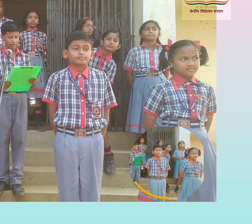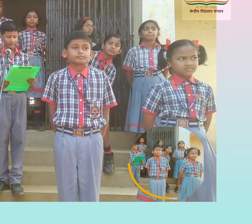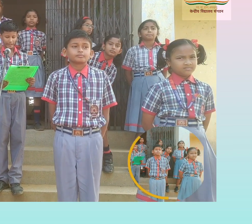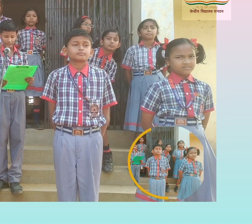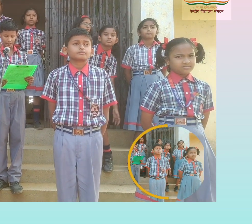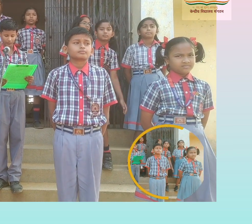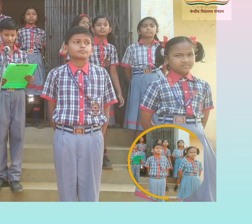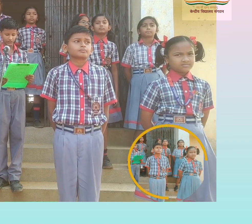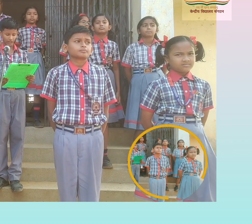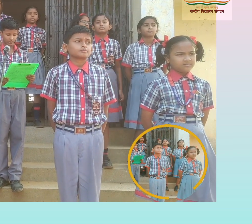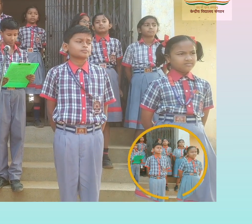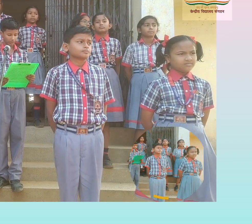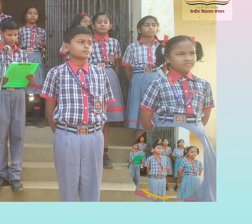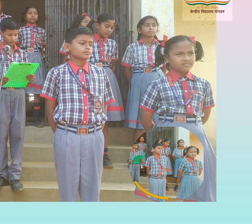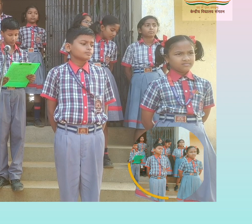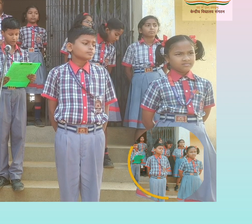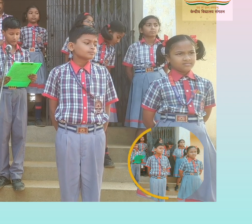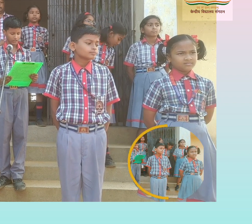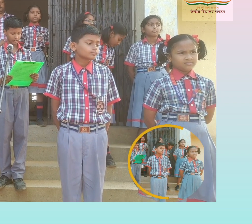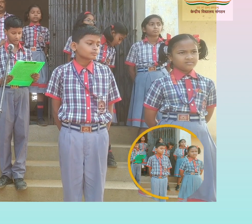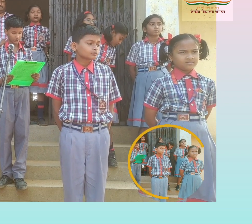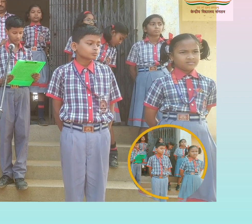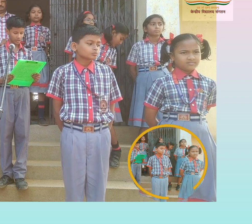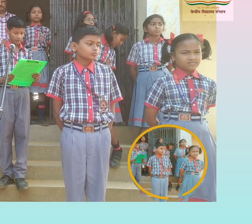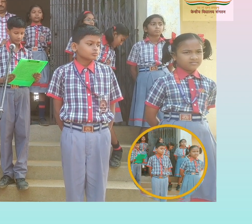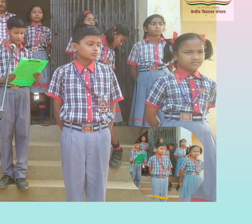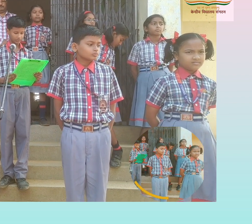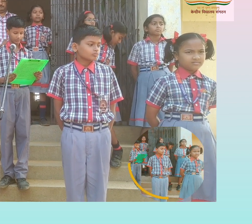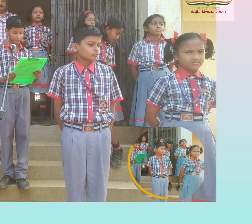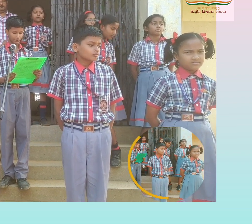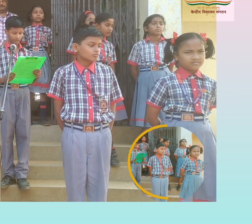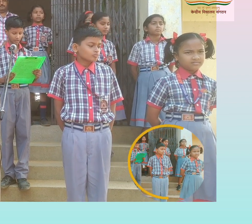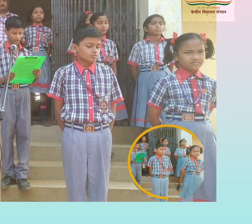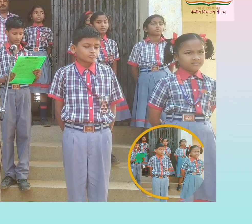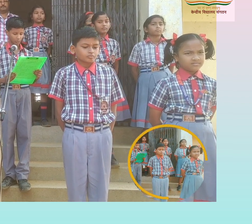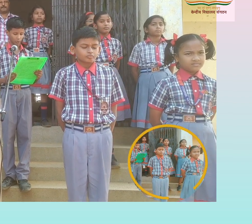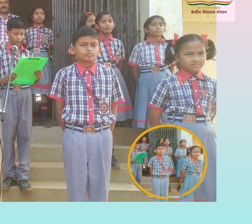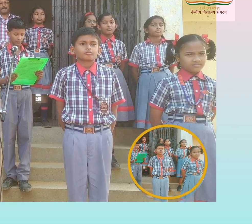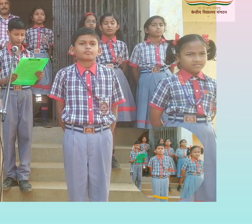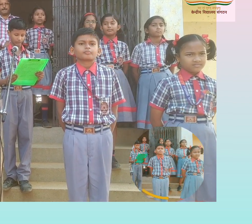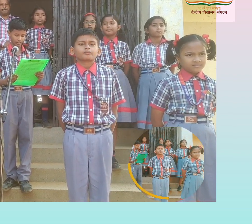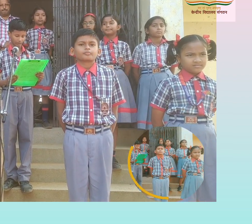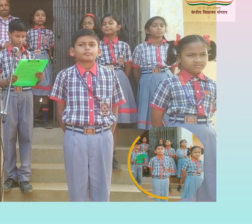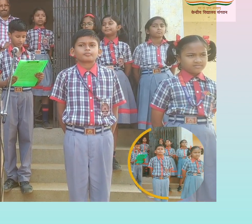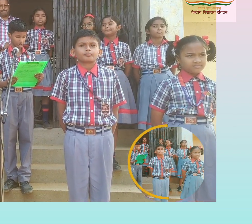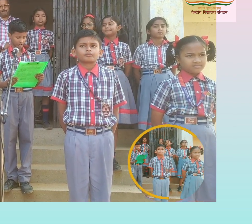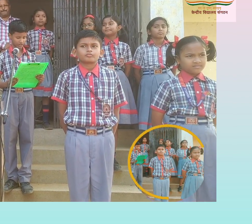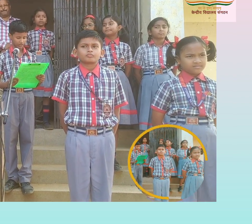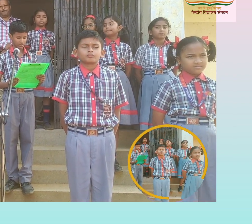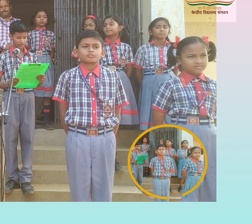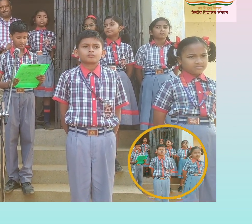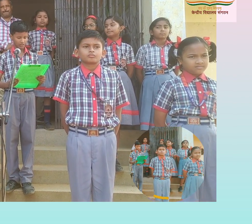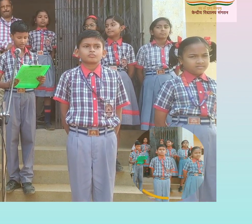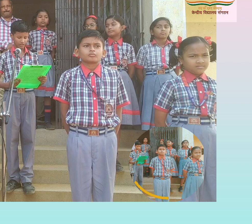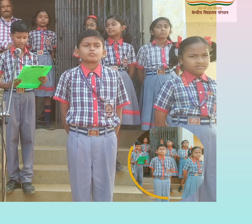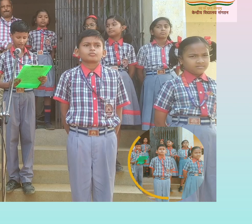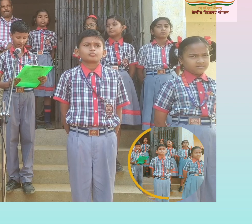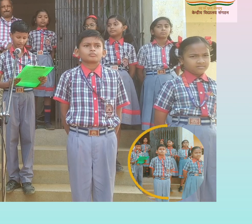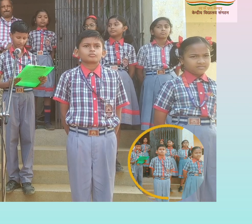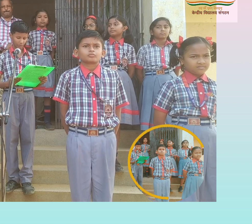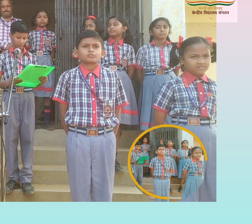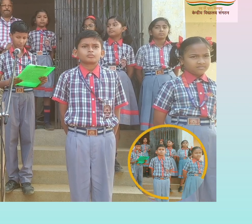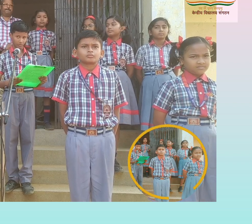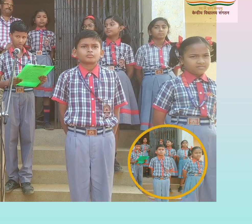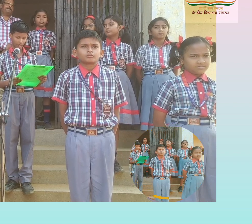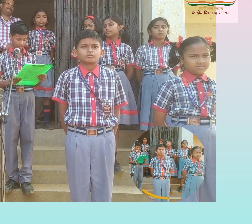views. Sign language as a mean of communication which is especially useful for their communication. There is